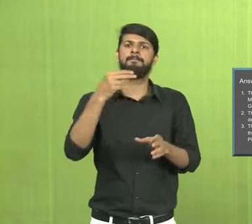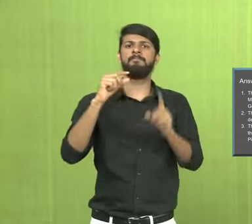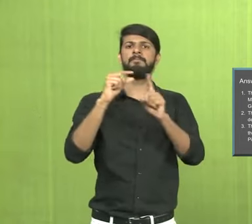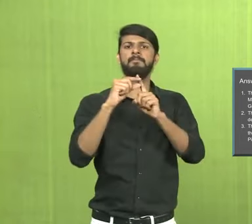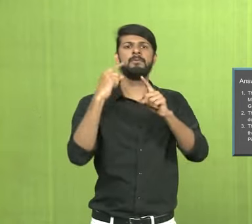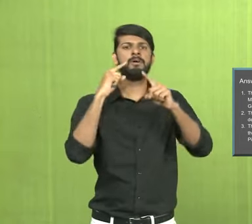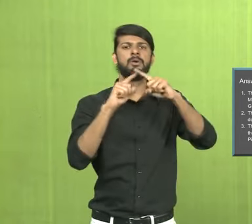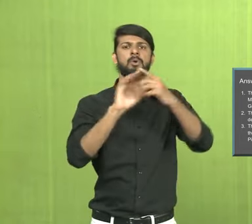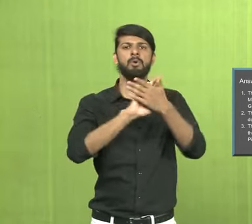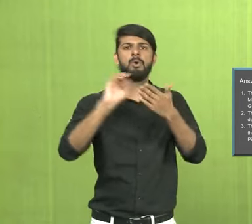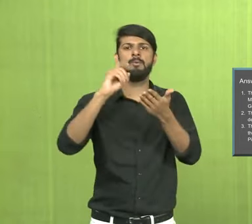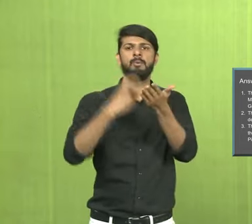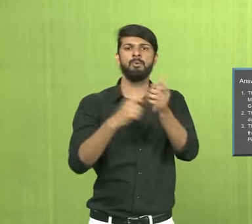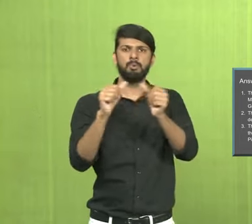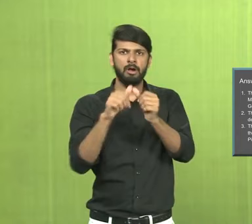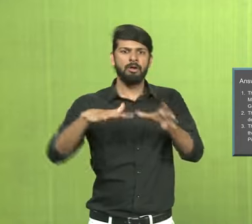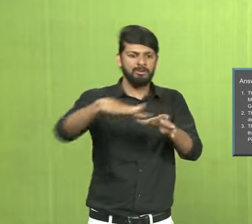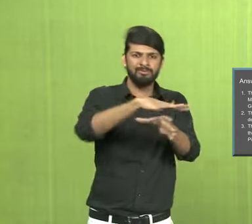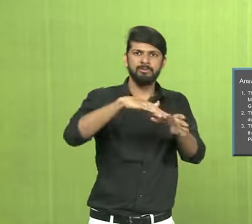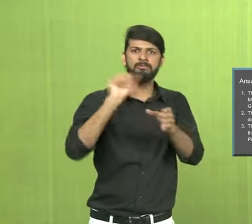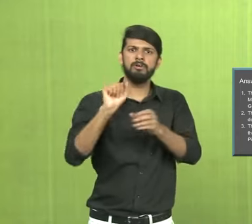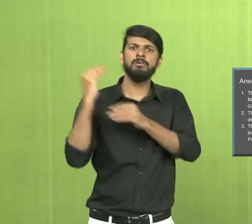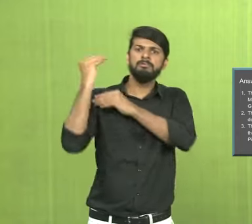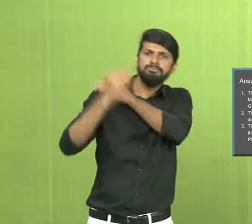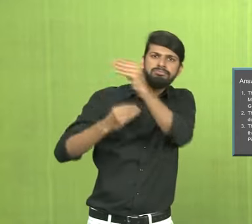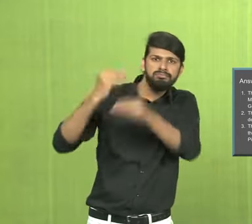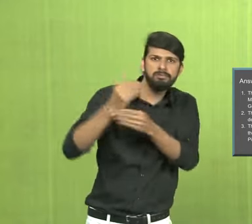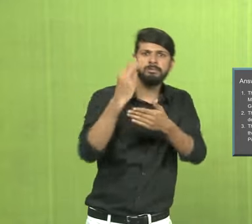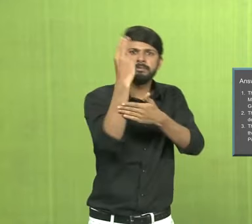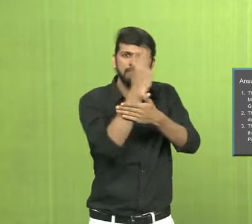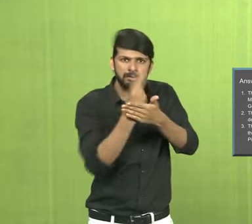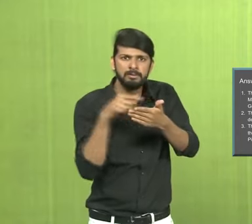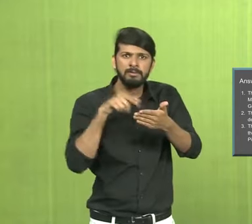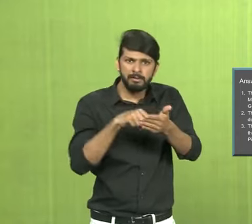are the communities which have a long and rich tradition of Pithora painting.